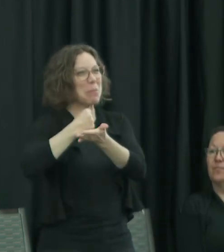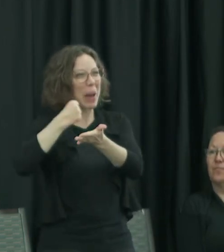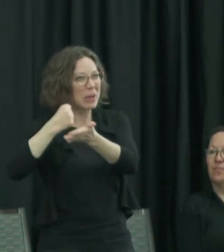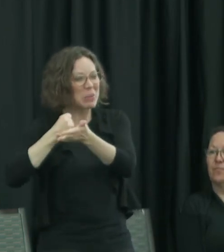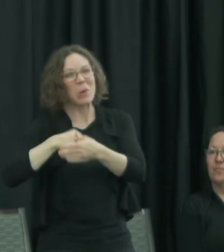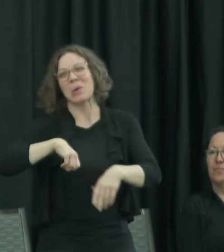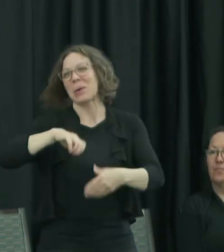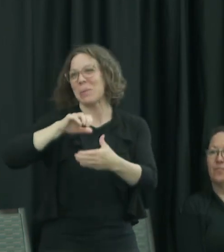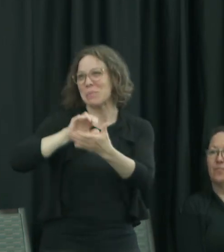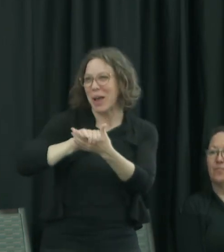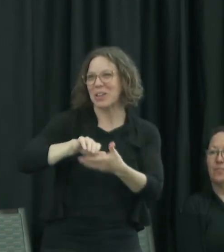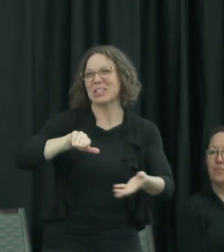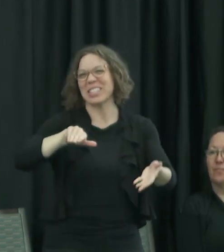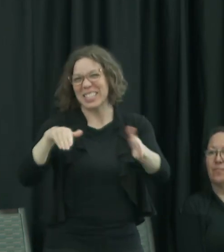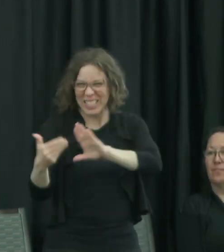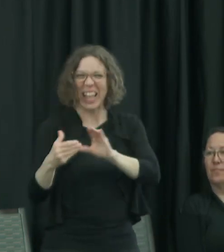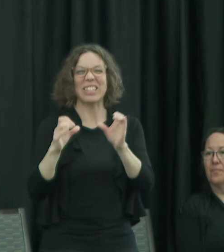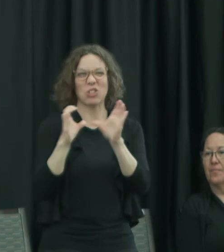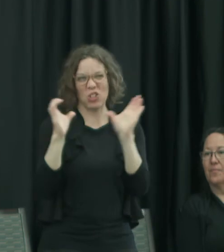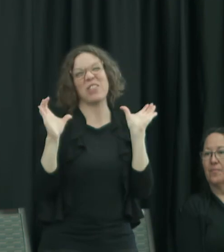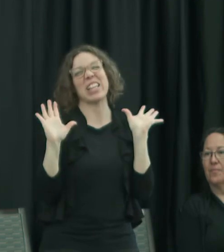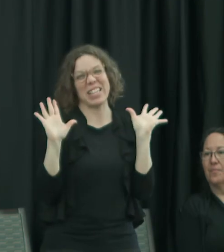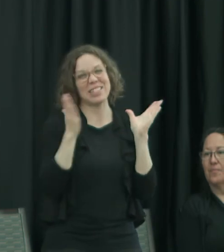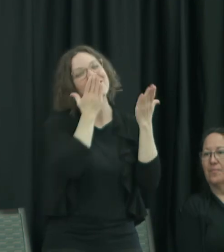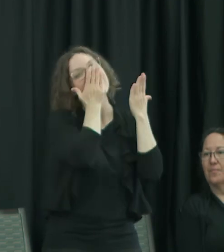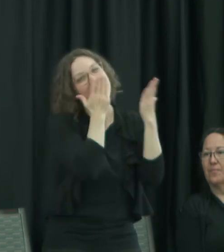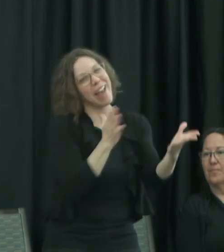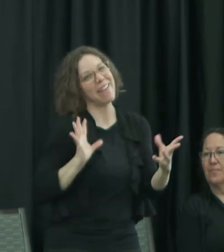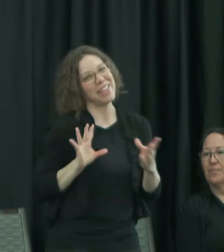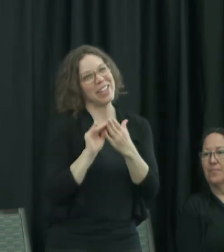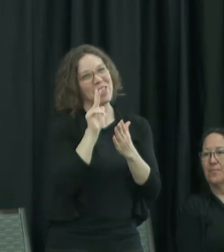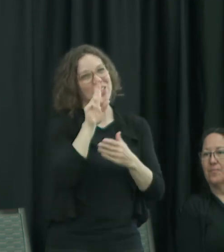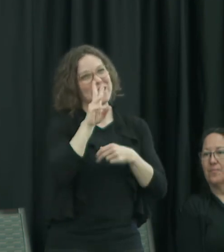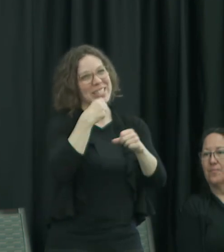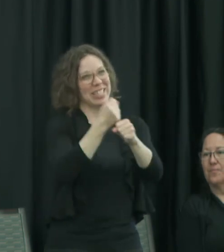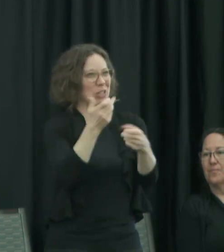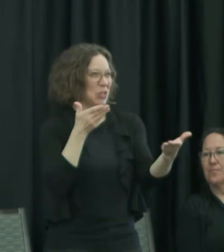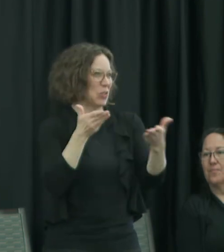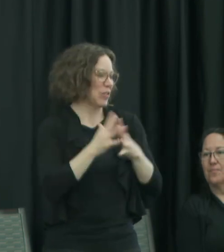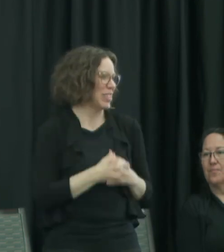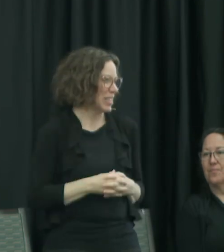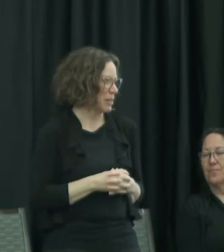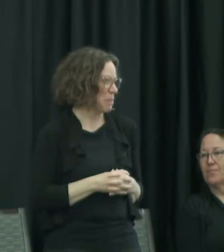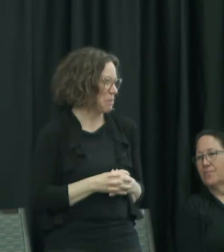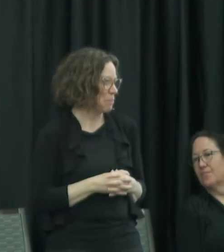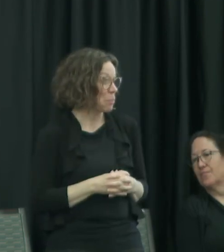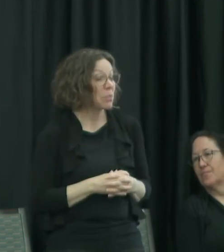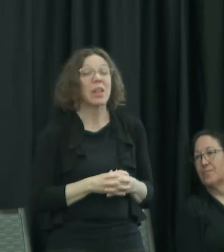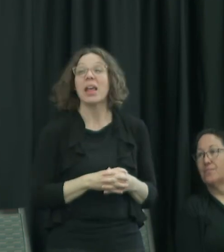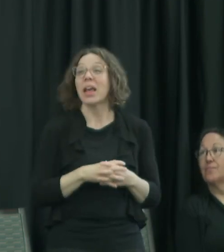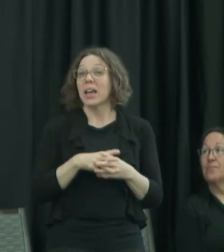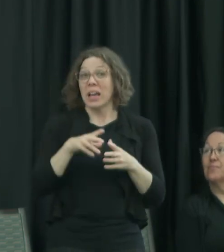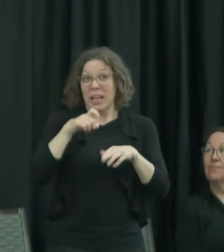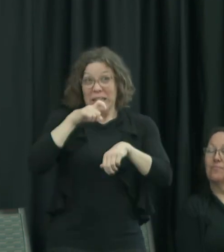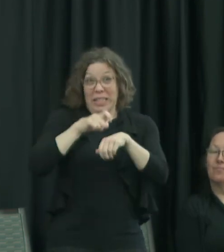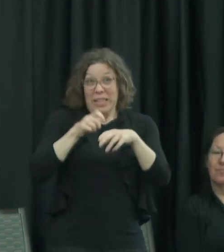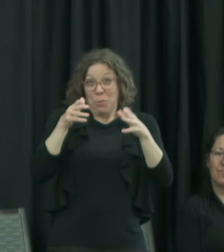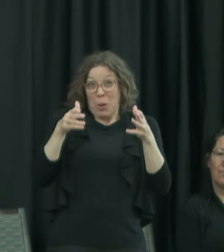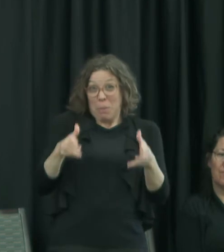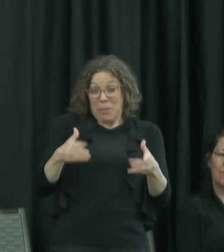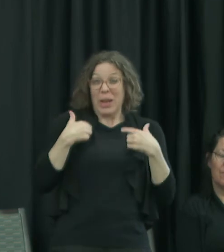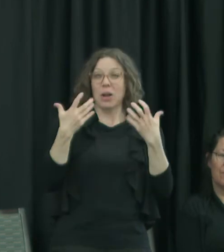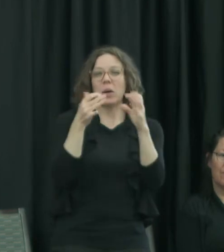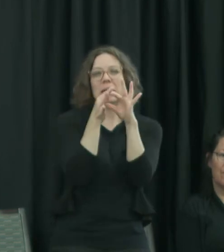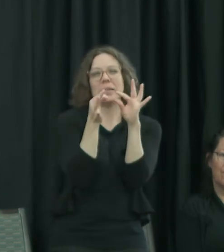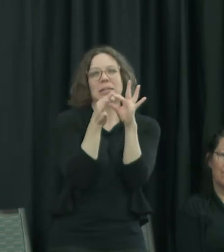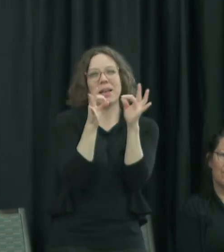and death certificates, and we thank her for her 36 years of service. And so with the time that I have remaining, I want to say a